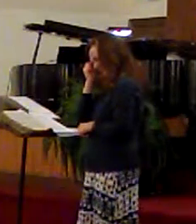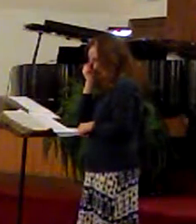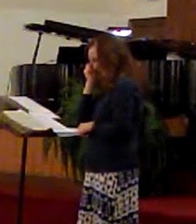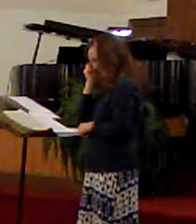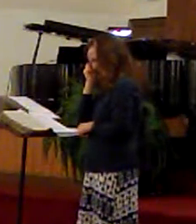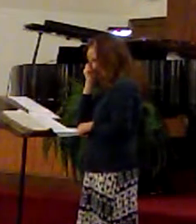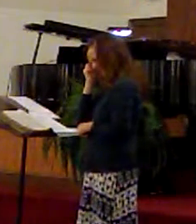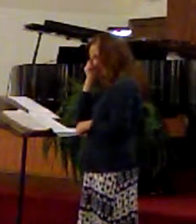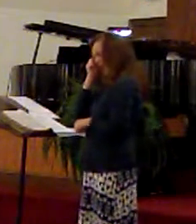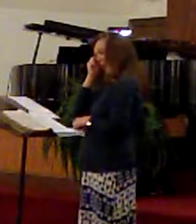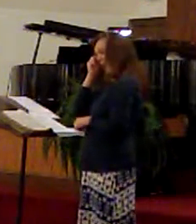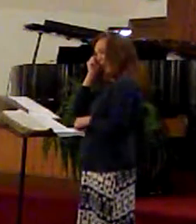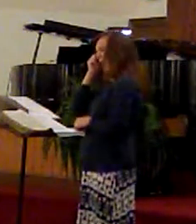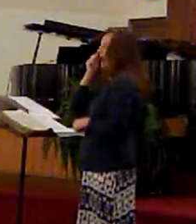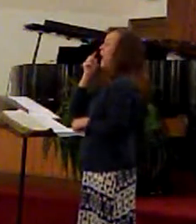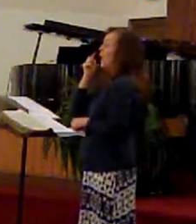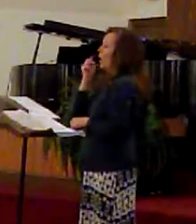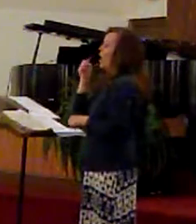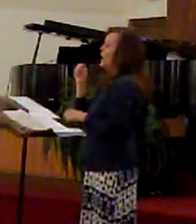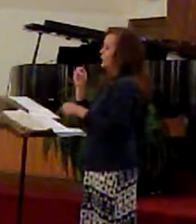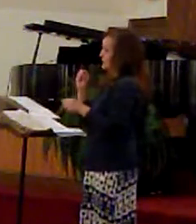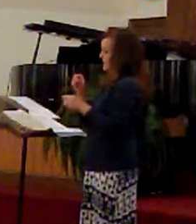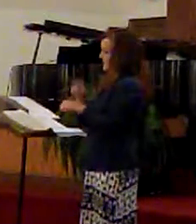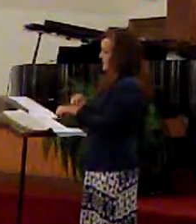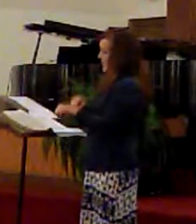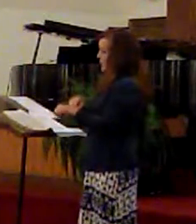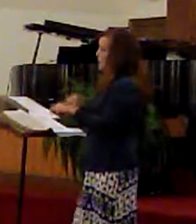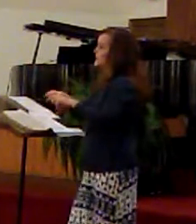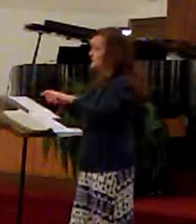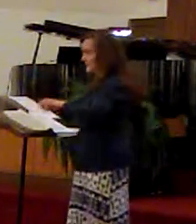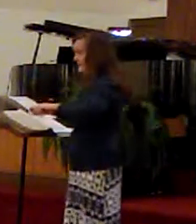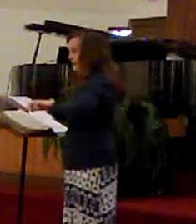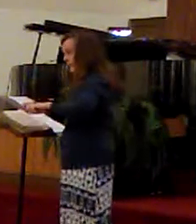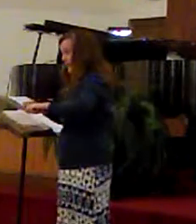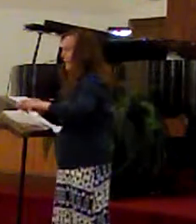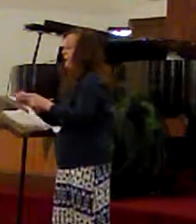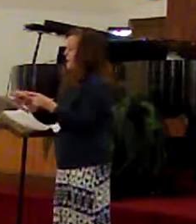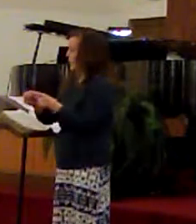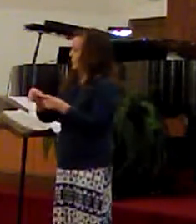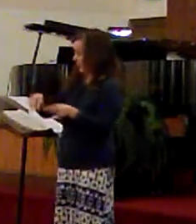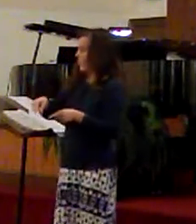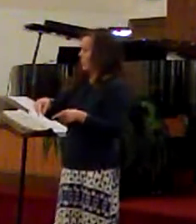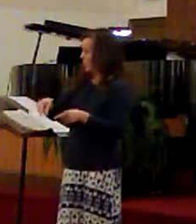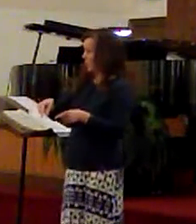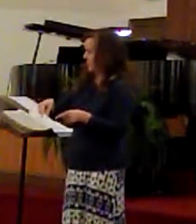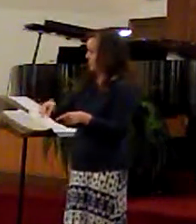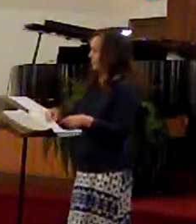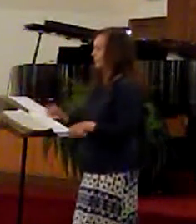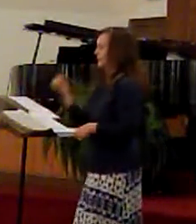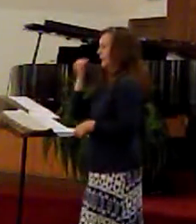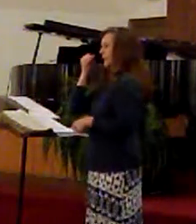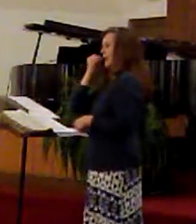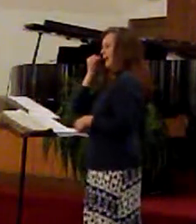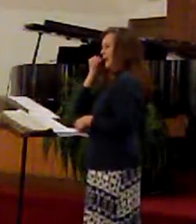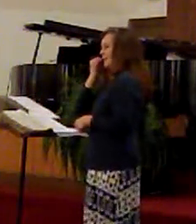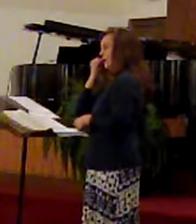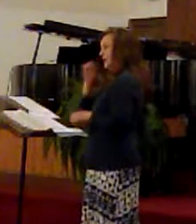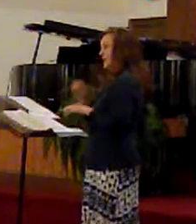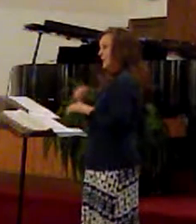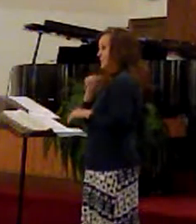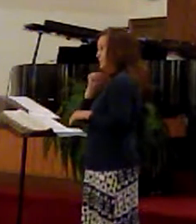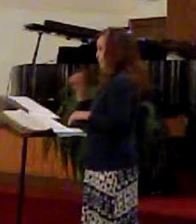always learned, and I'm still learning, but I've always heard, and I'm still learning, the fact that if I don't write it down when it comes to my mind, it's gone.